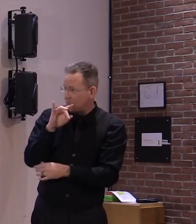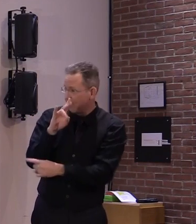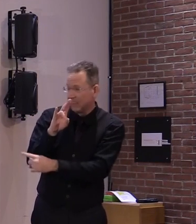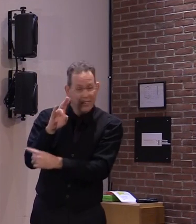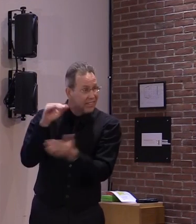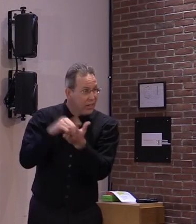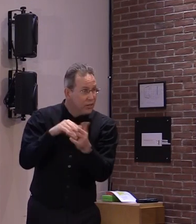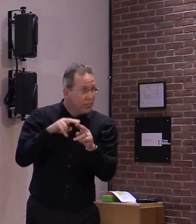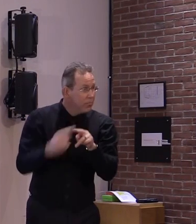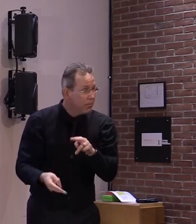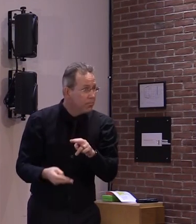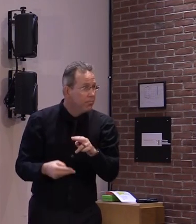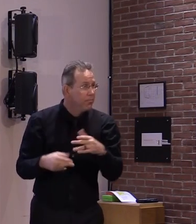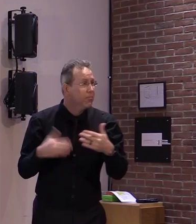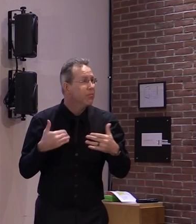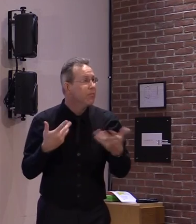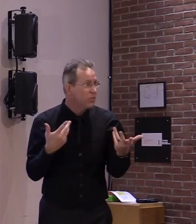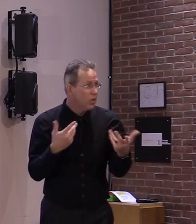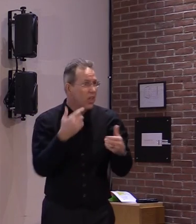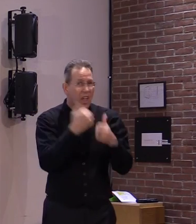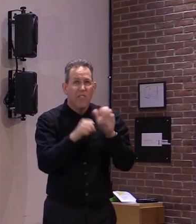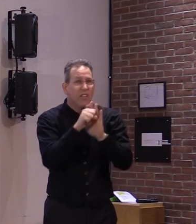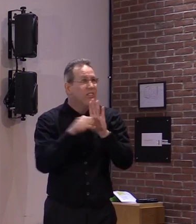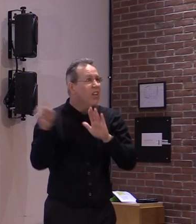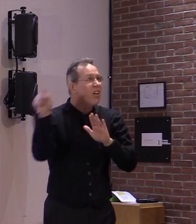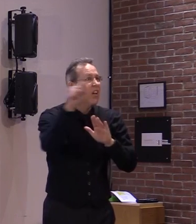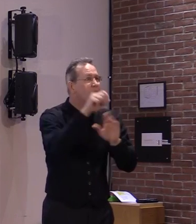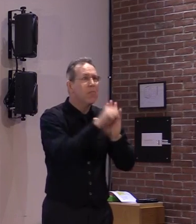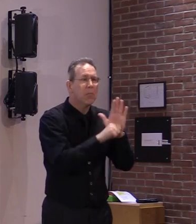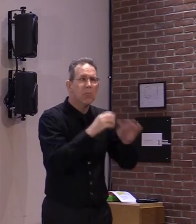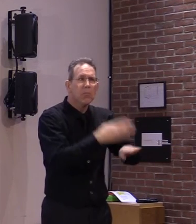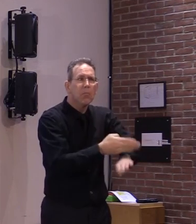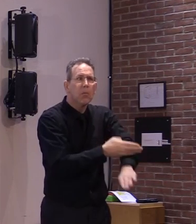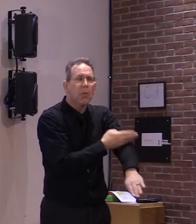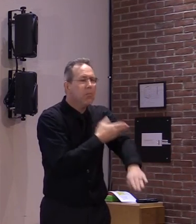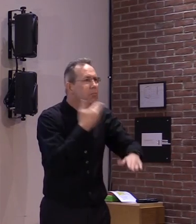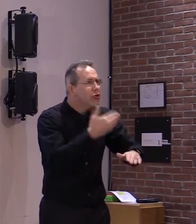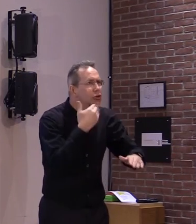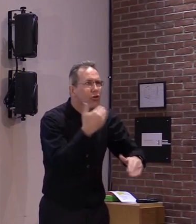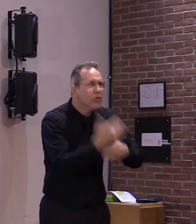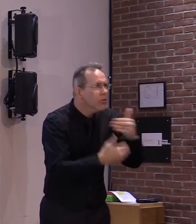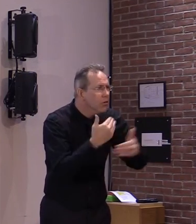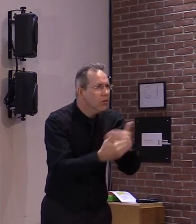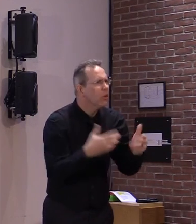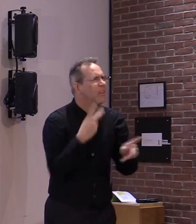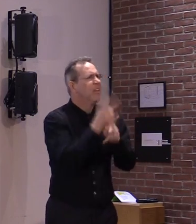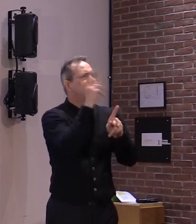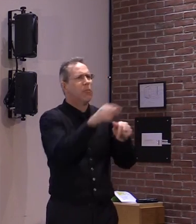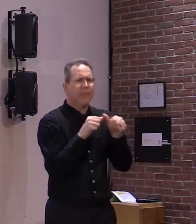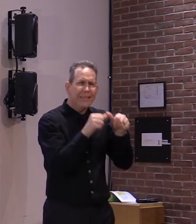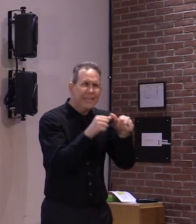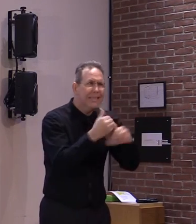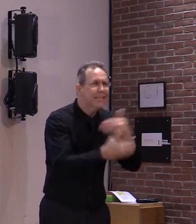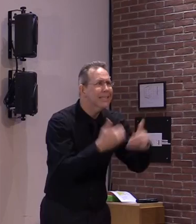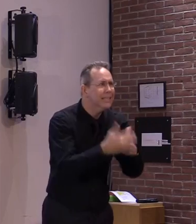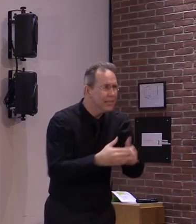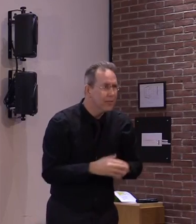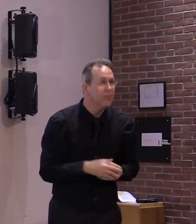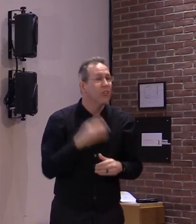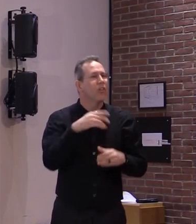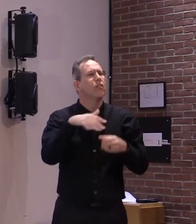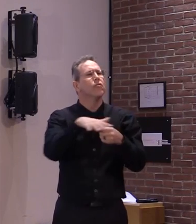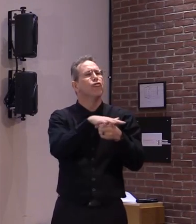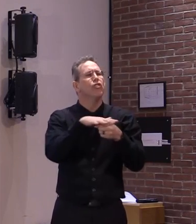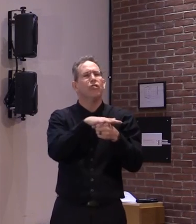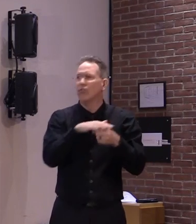state seeing improvement. This is the sixth straight week where regional cases have declined, and this period